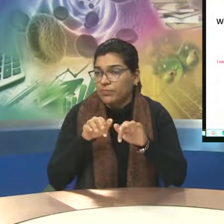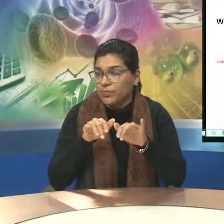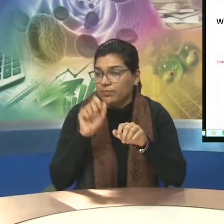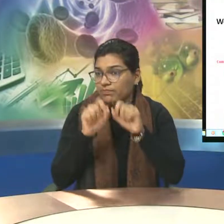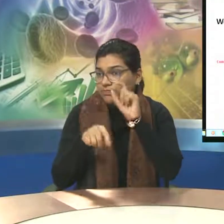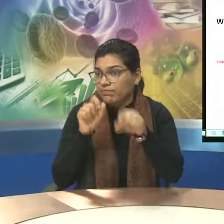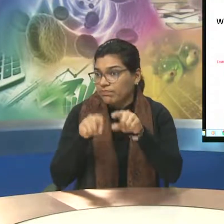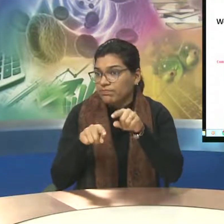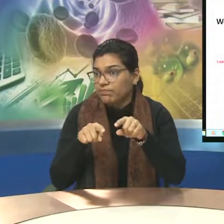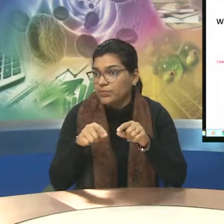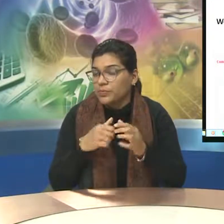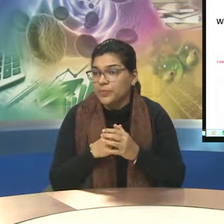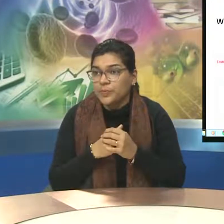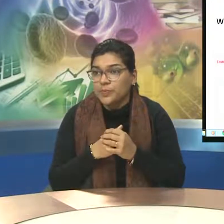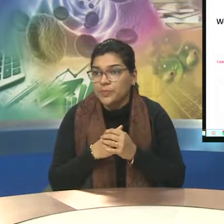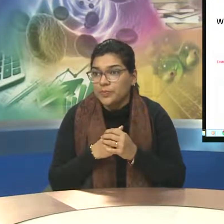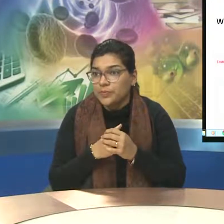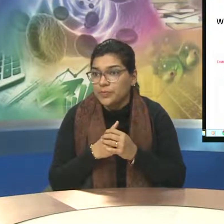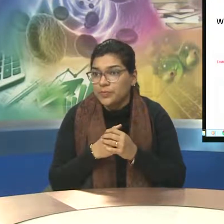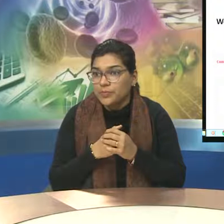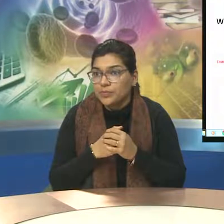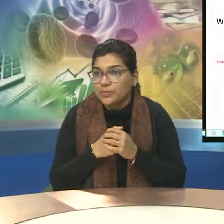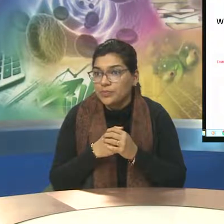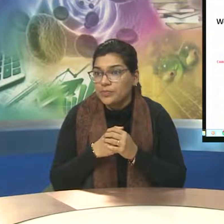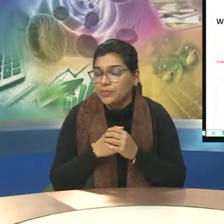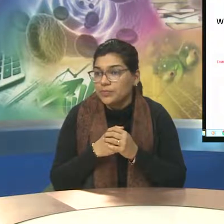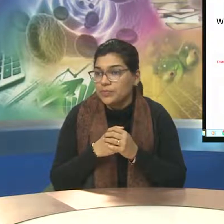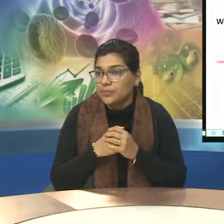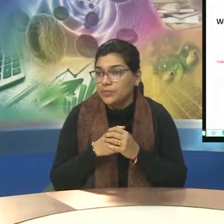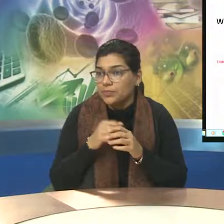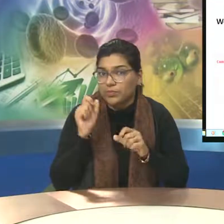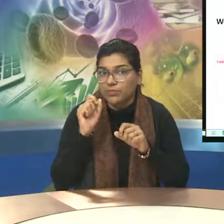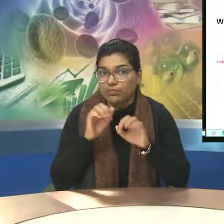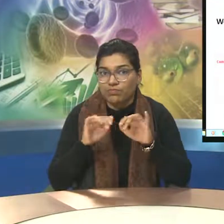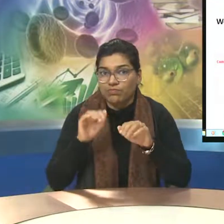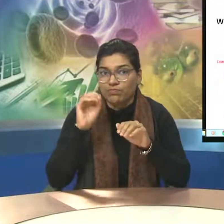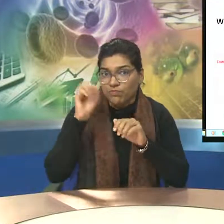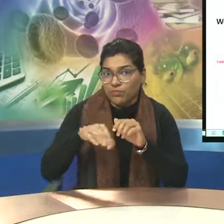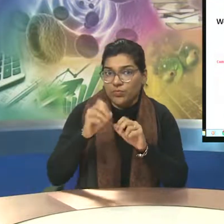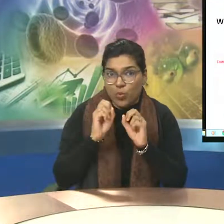Please write in the text if it is visible to you all.